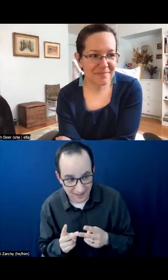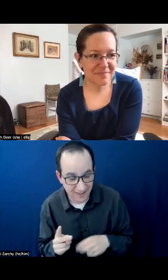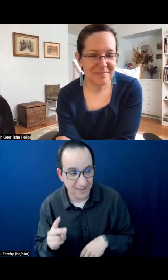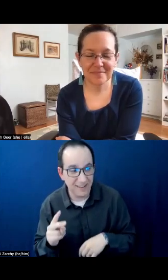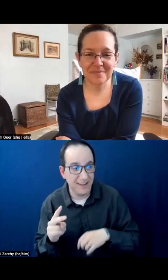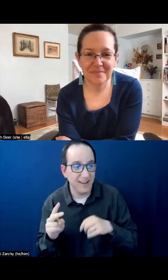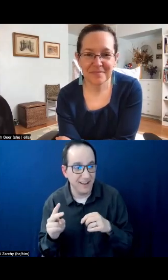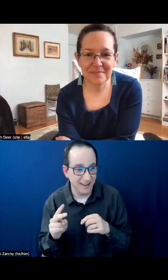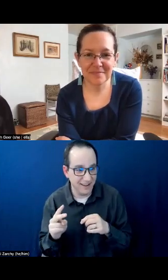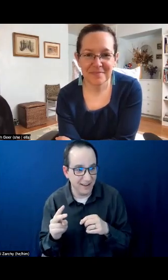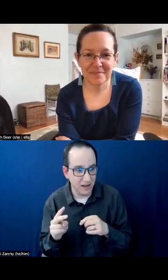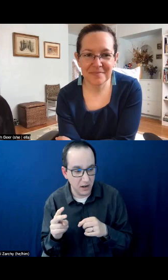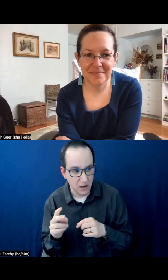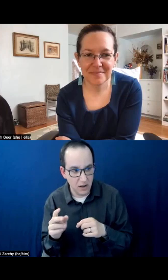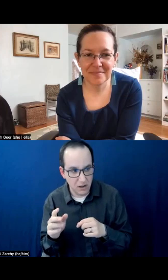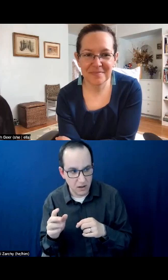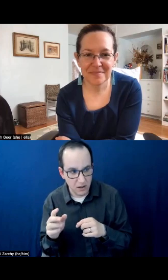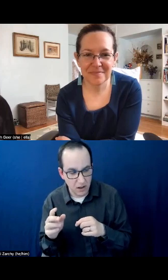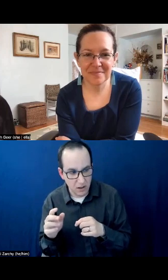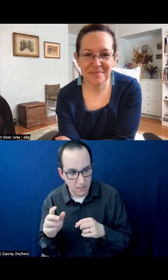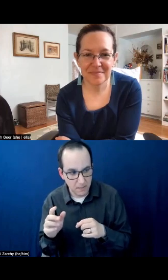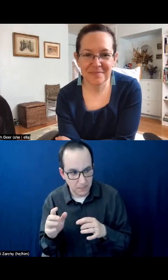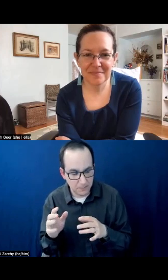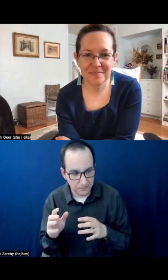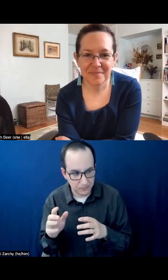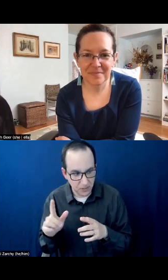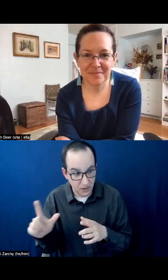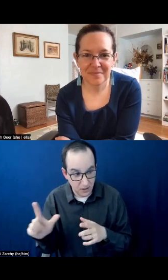The second Play-Doh